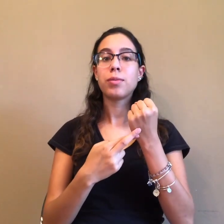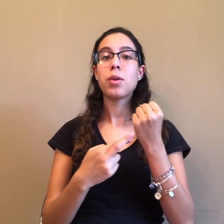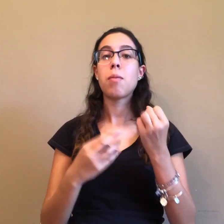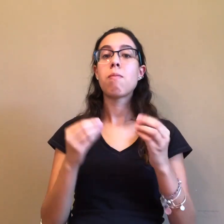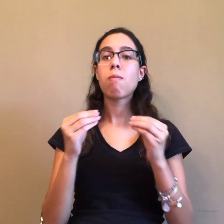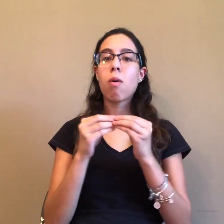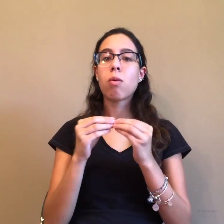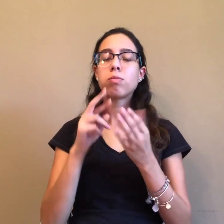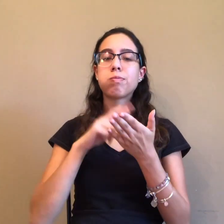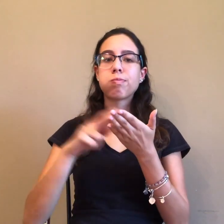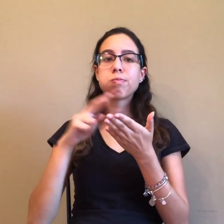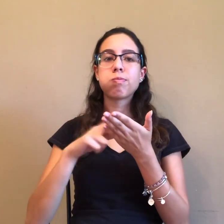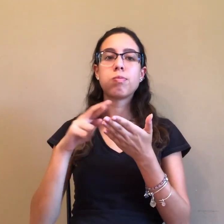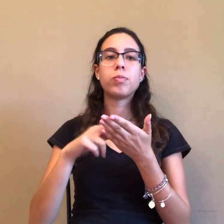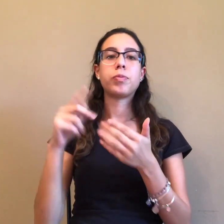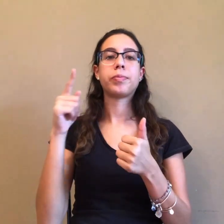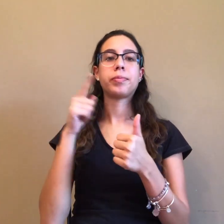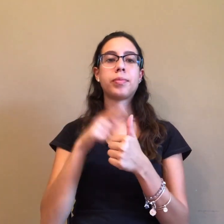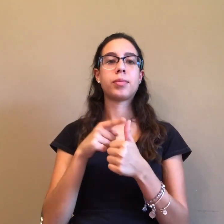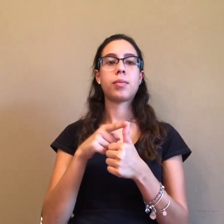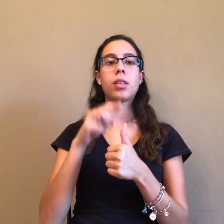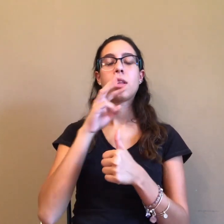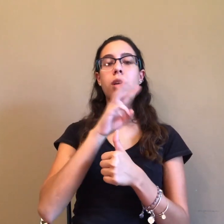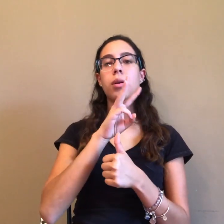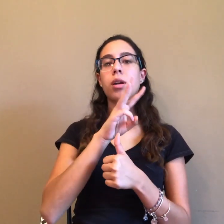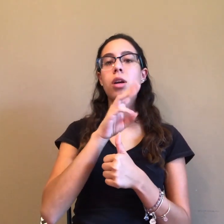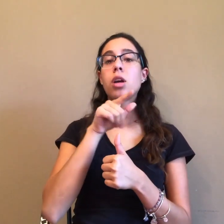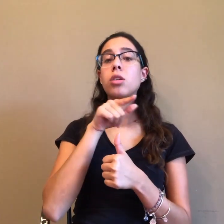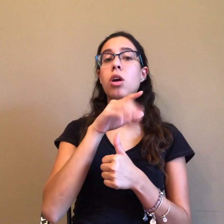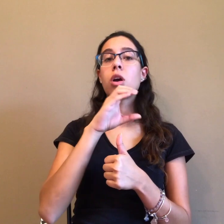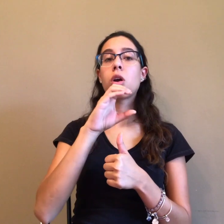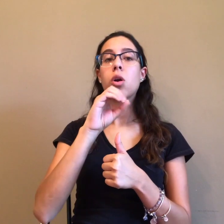pathologist. Some resources for further research are